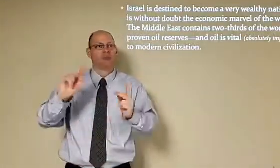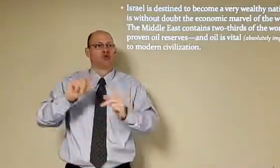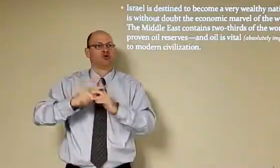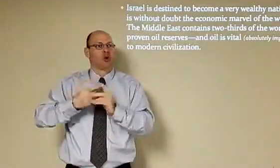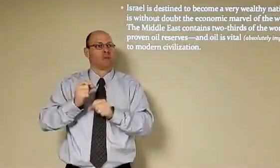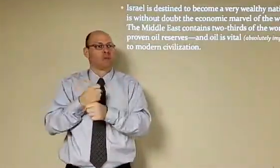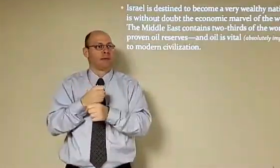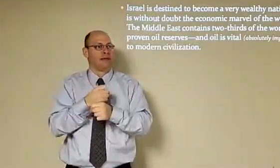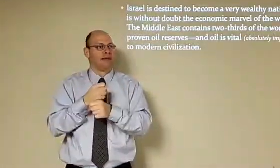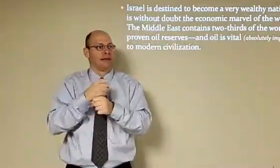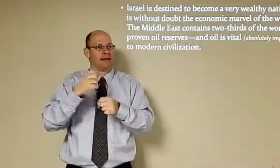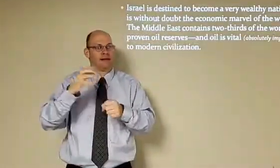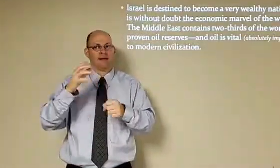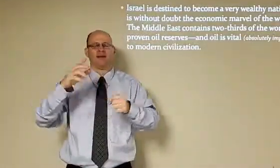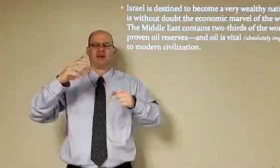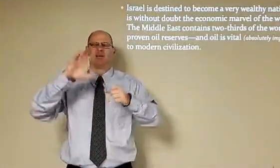will decline later.